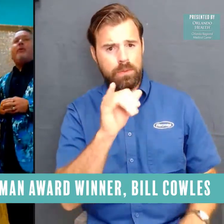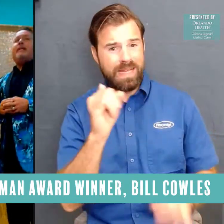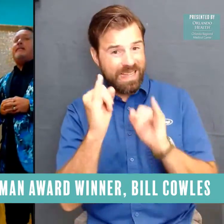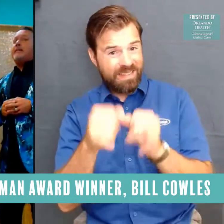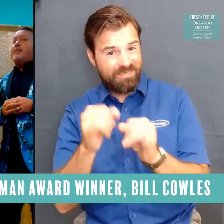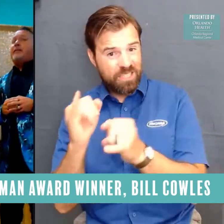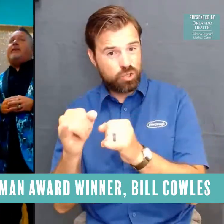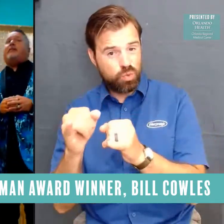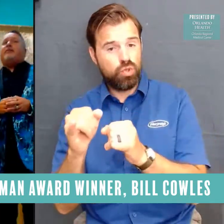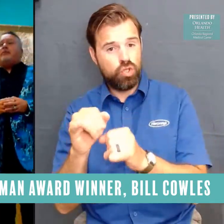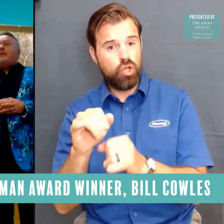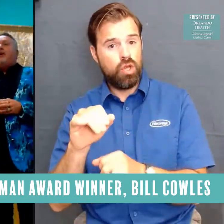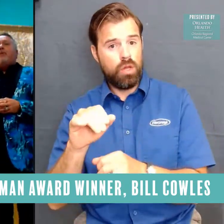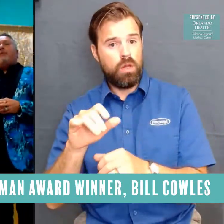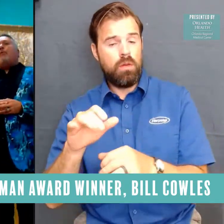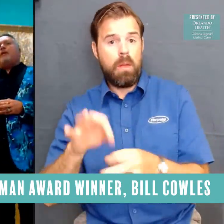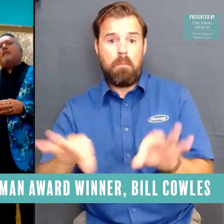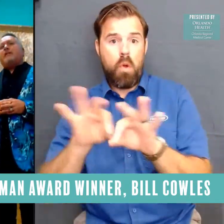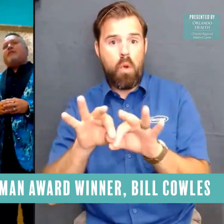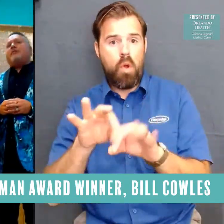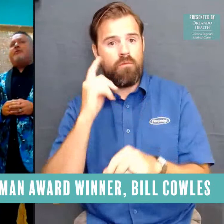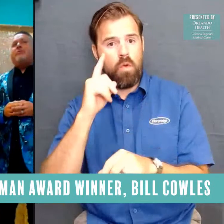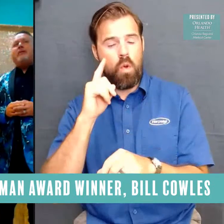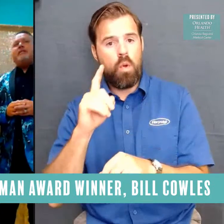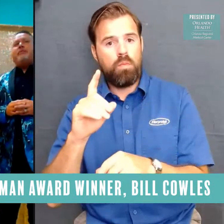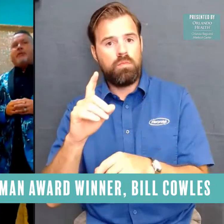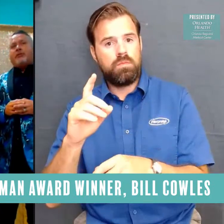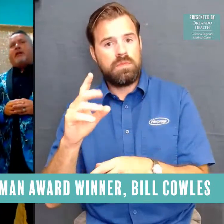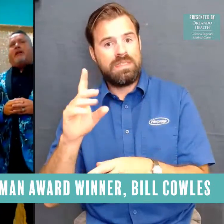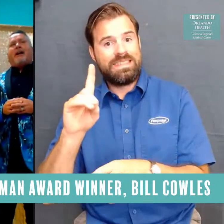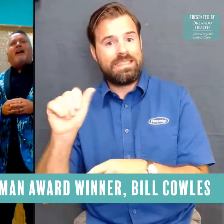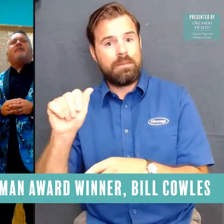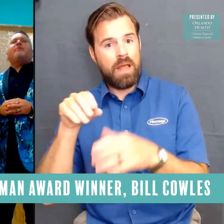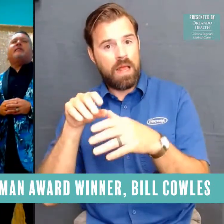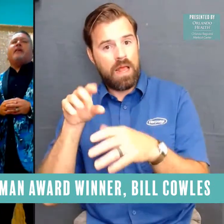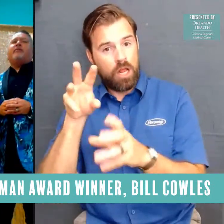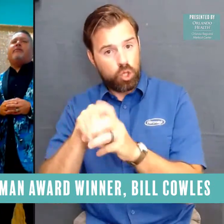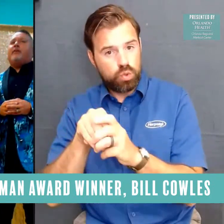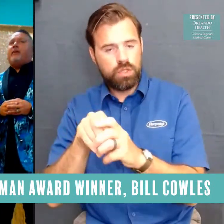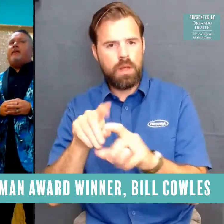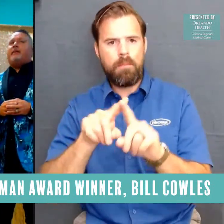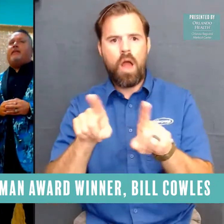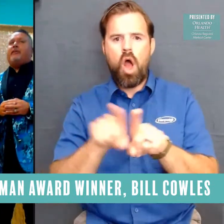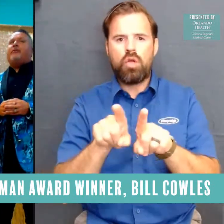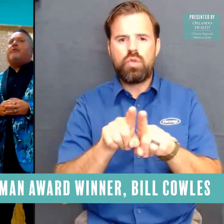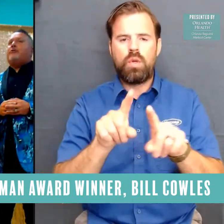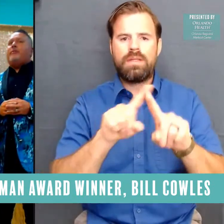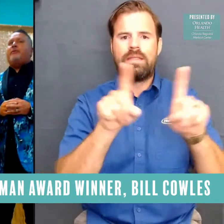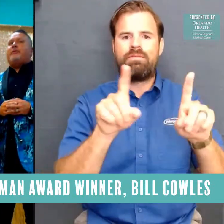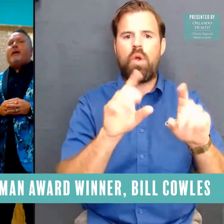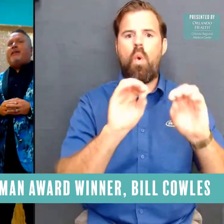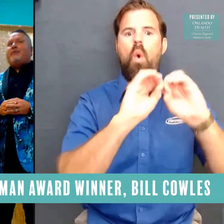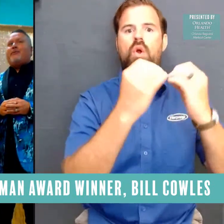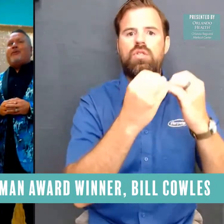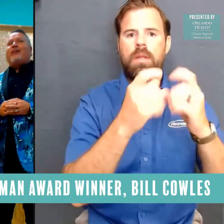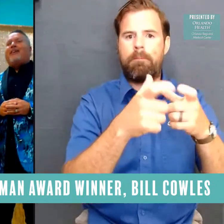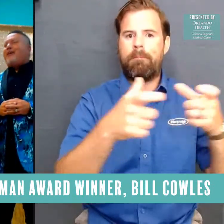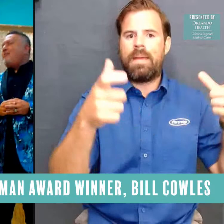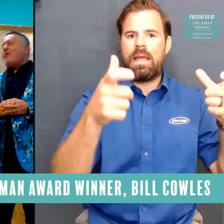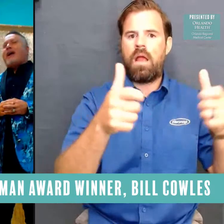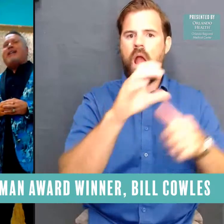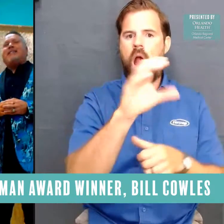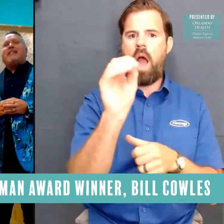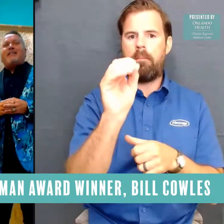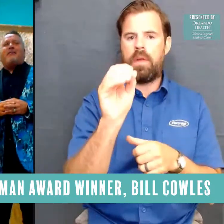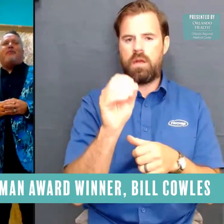play a role in disability inclusion, but organizations whose mission aligns with the Center for Independent Living and who contribute to making the world